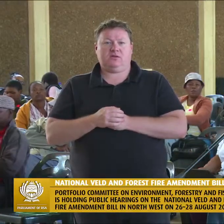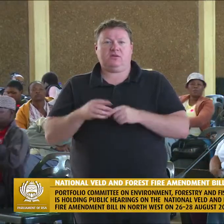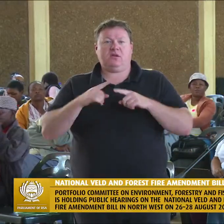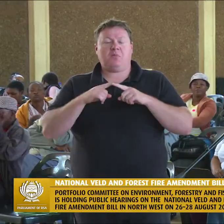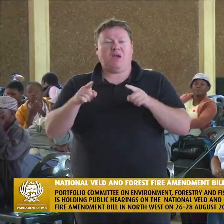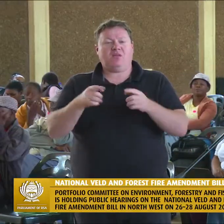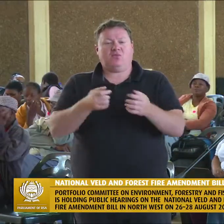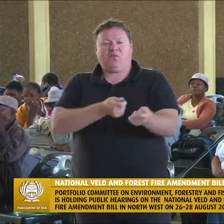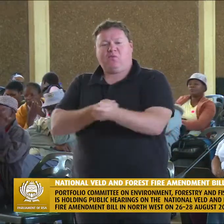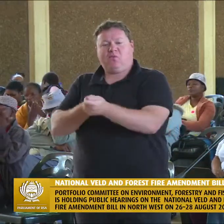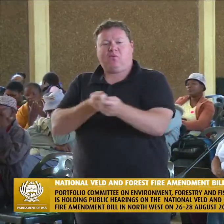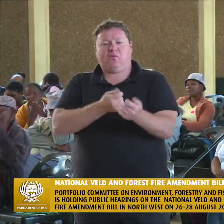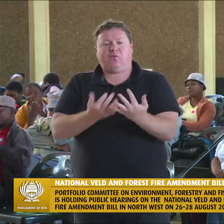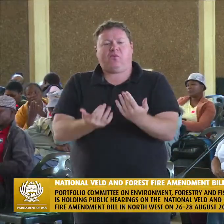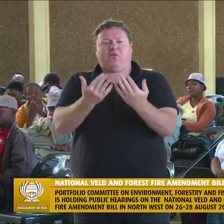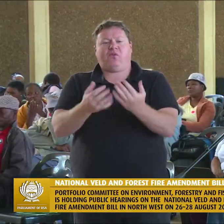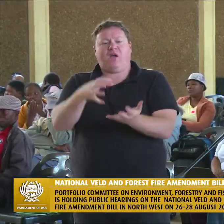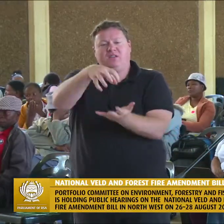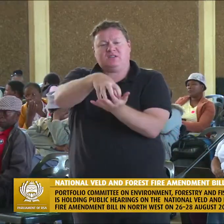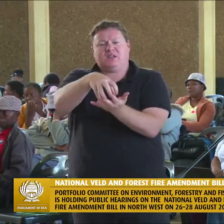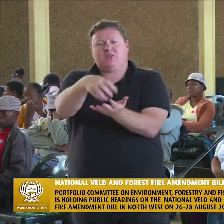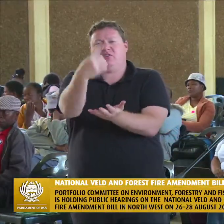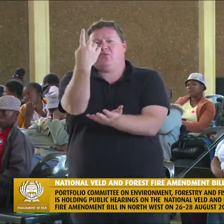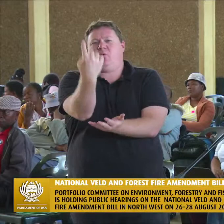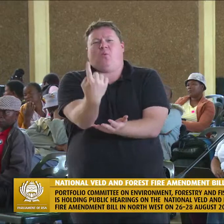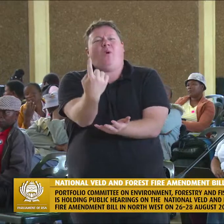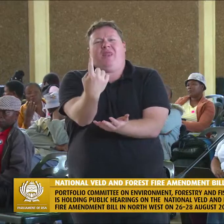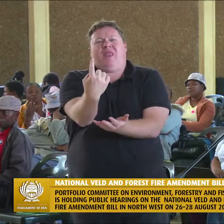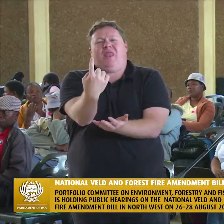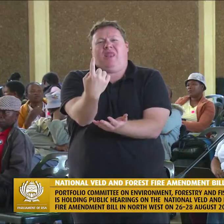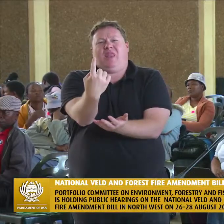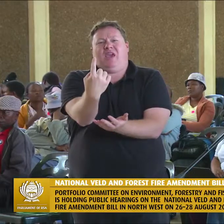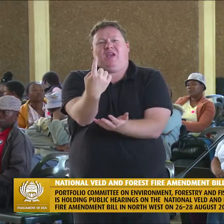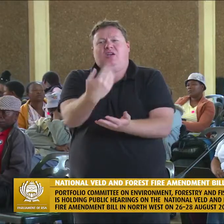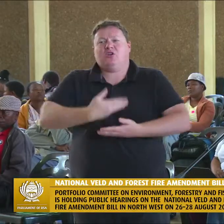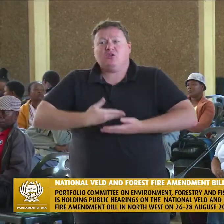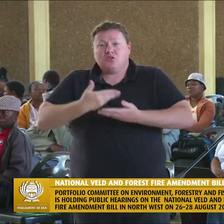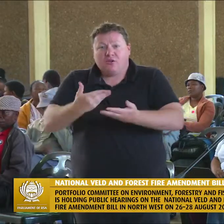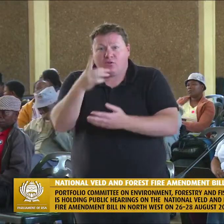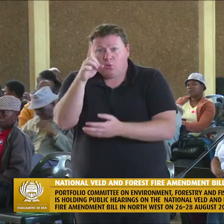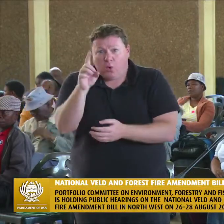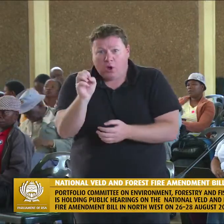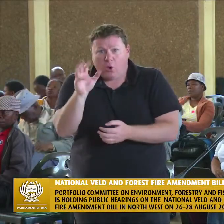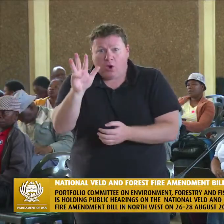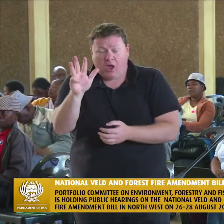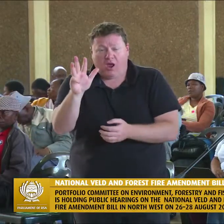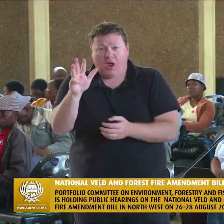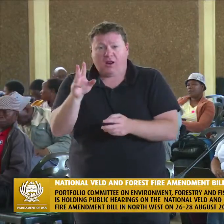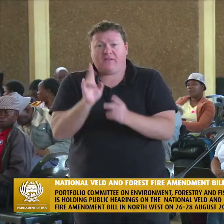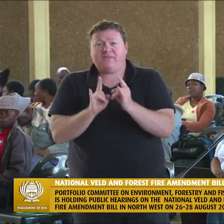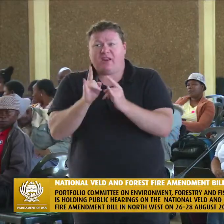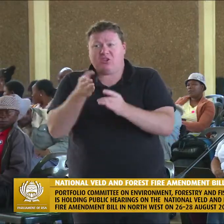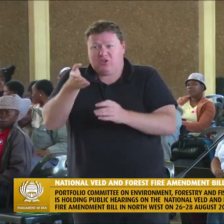but there is no even a single fire station in this hundred and nine villages